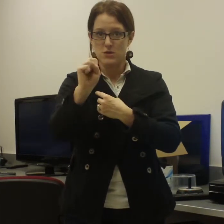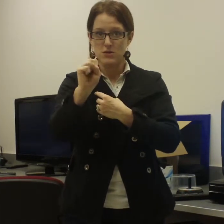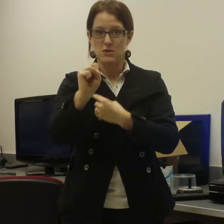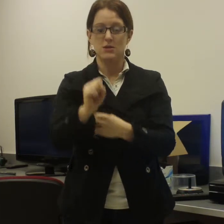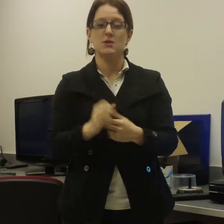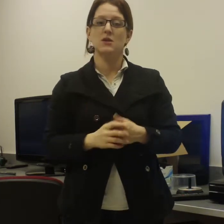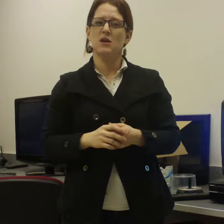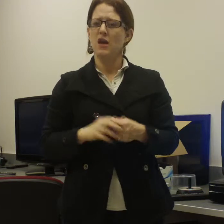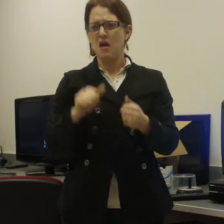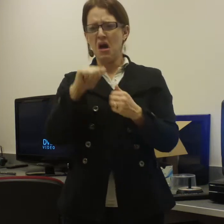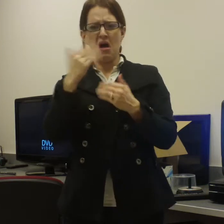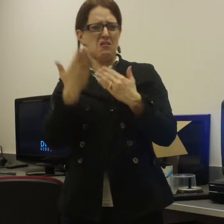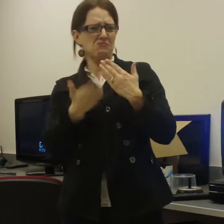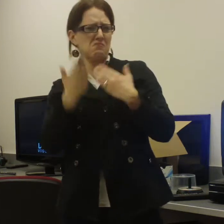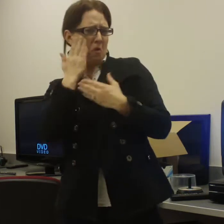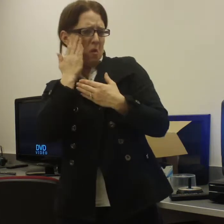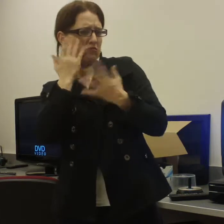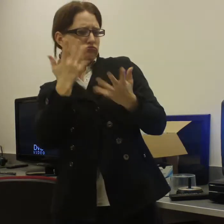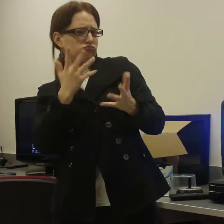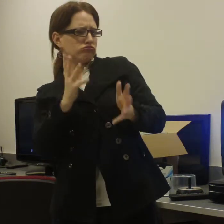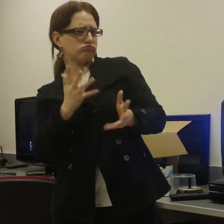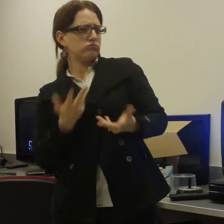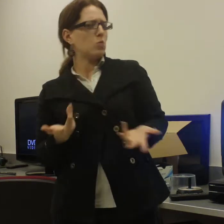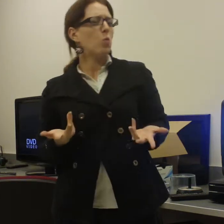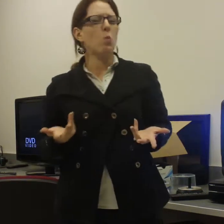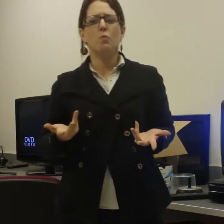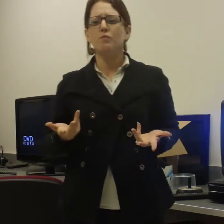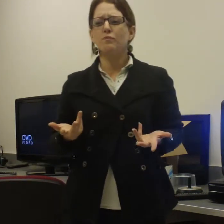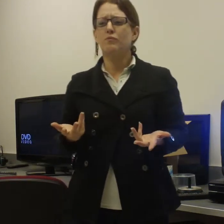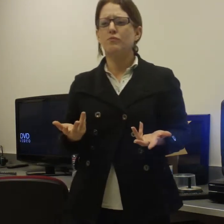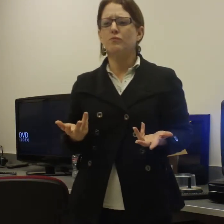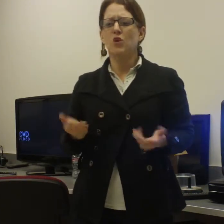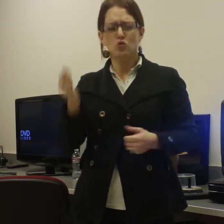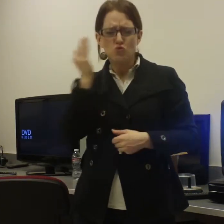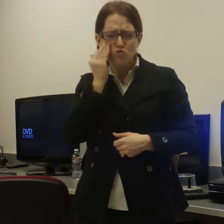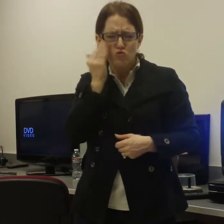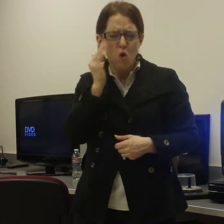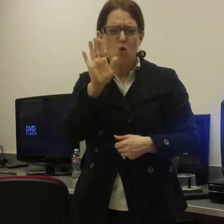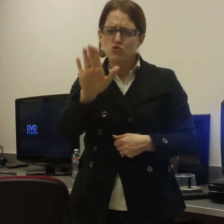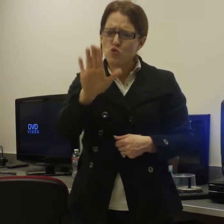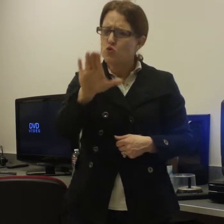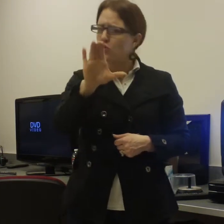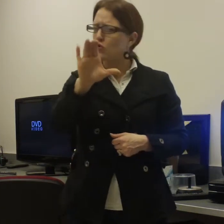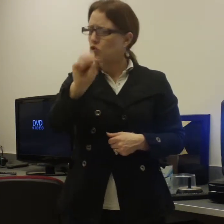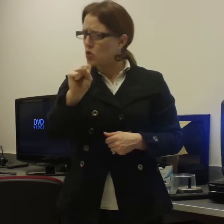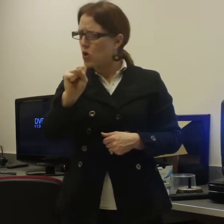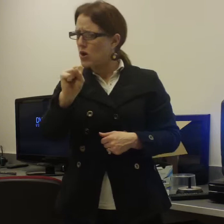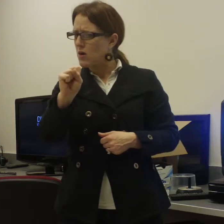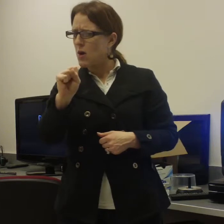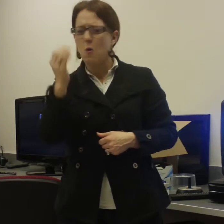What else do we know about? What other things do you know about your own circulatory system? You all have one.